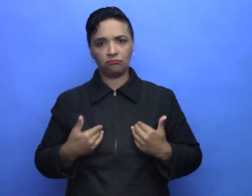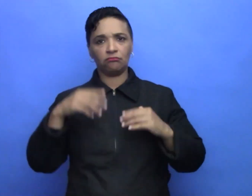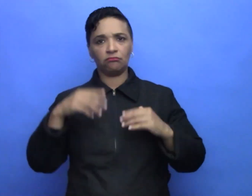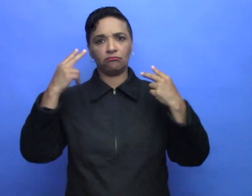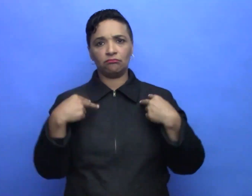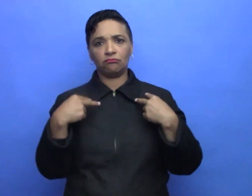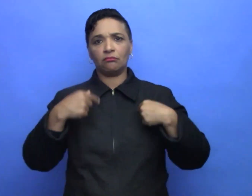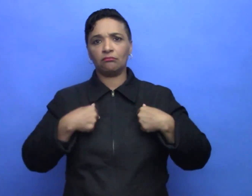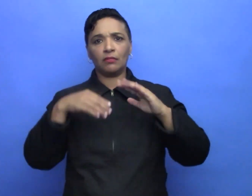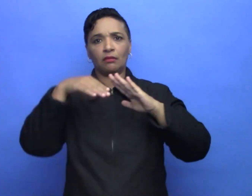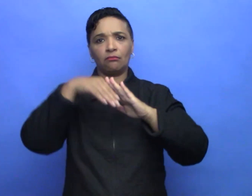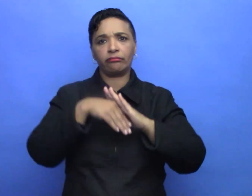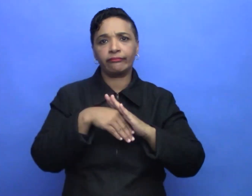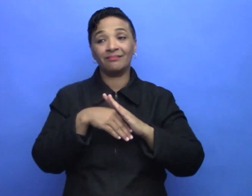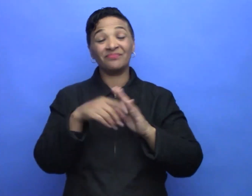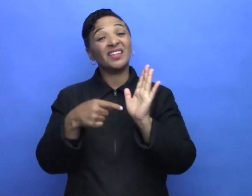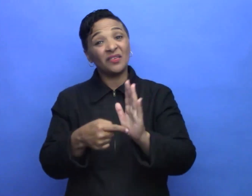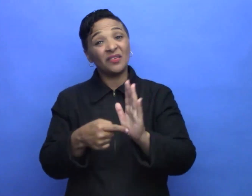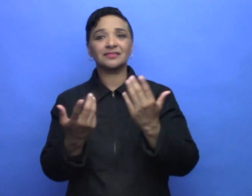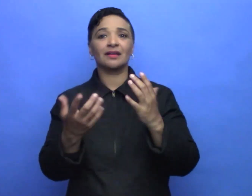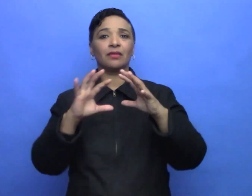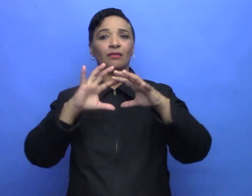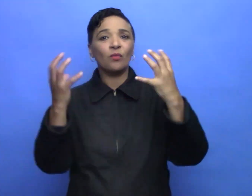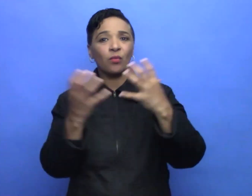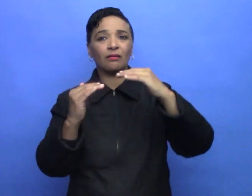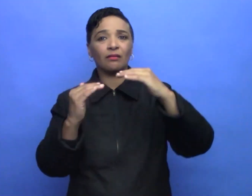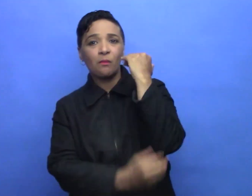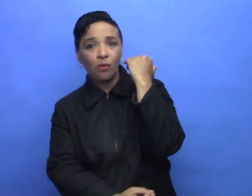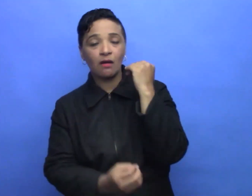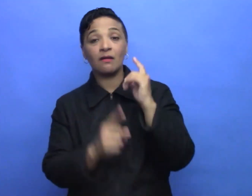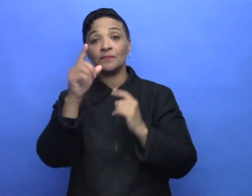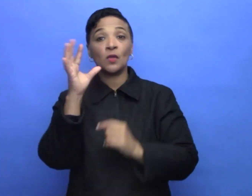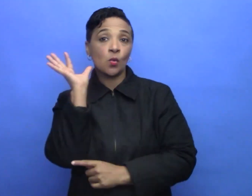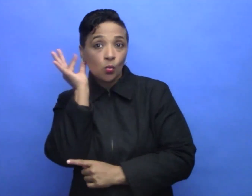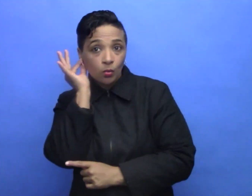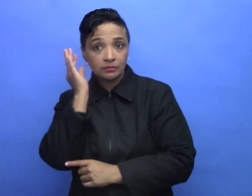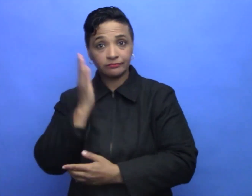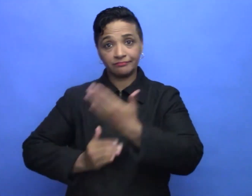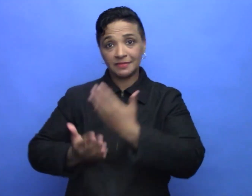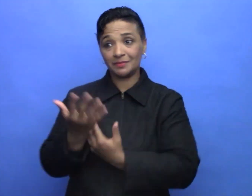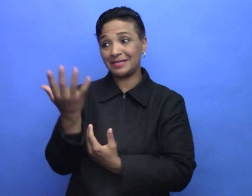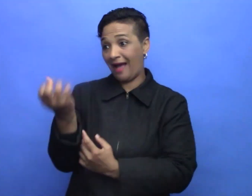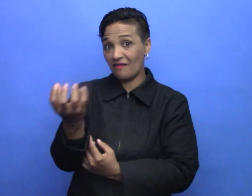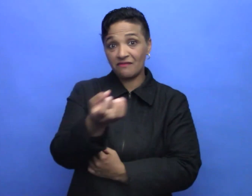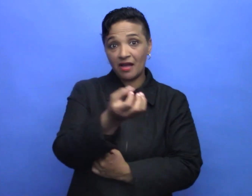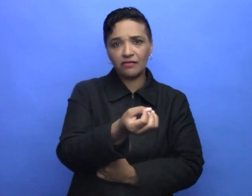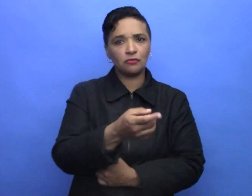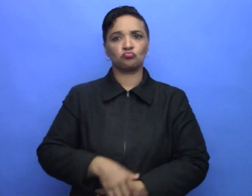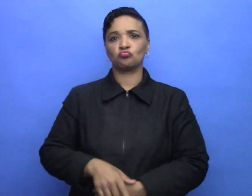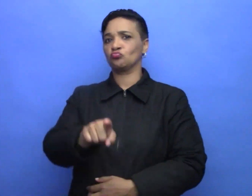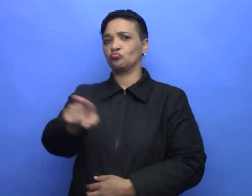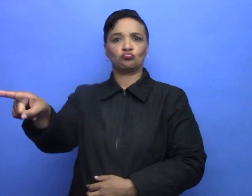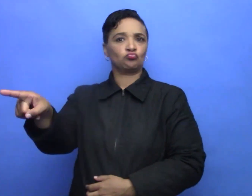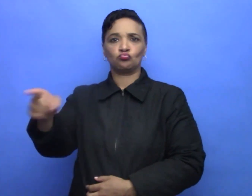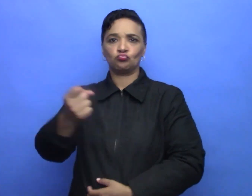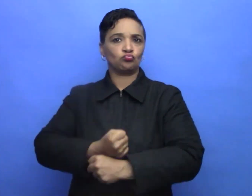especially in lower and middle income countries. Women with disabilities are viewed as incapable of holding jobs.